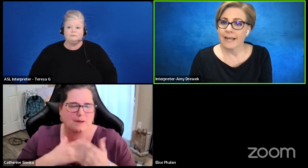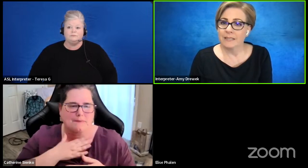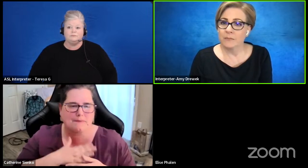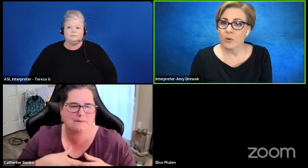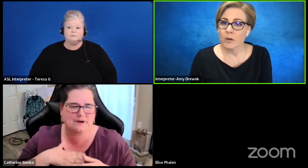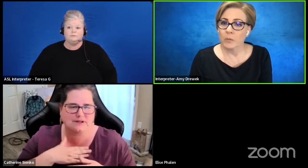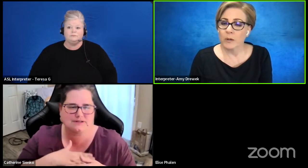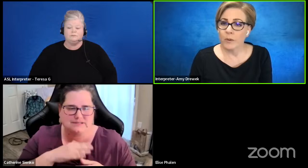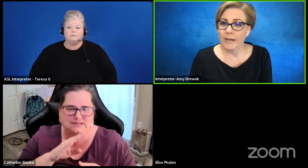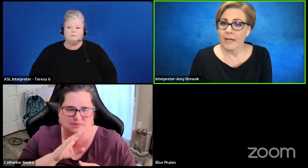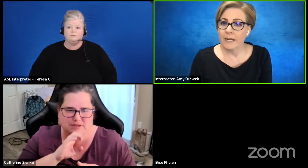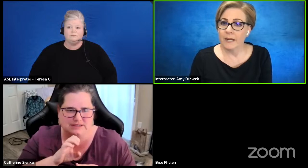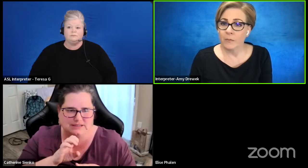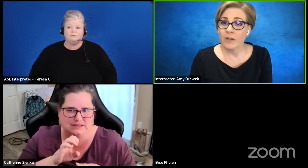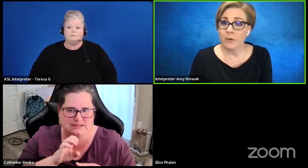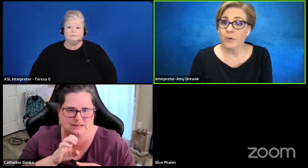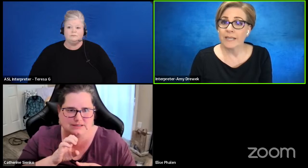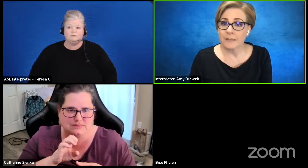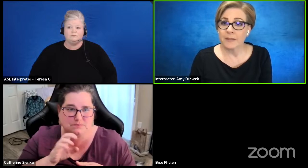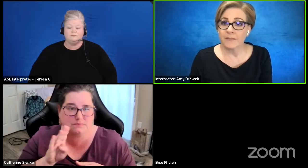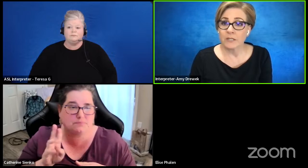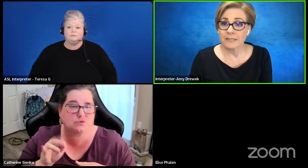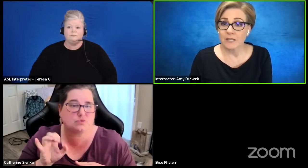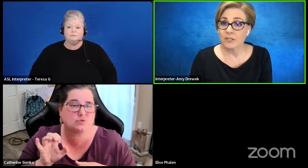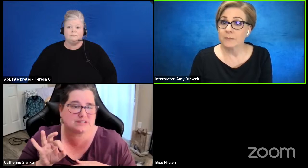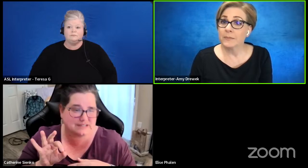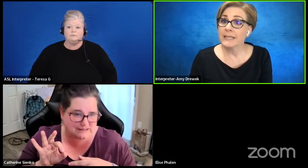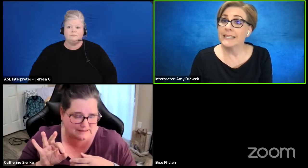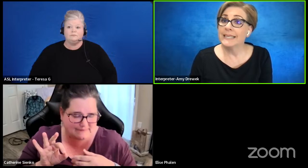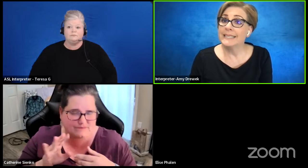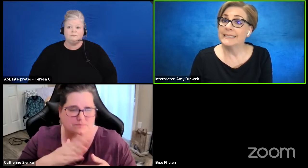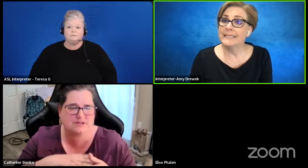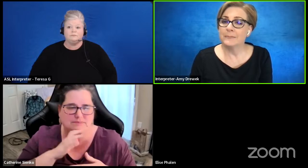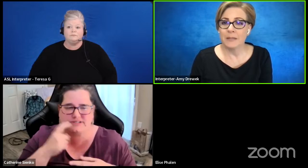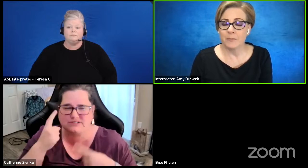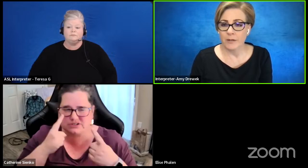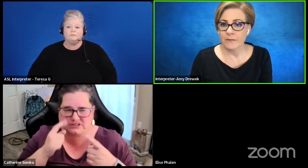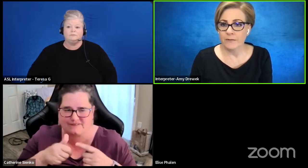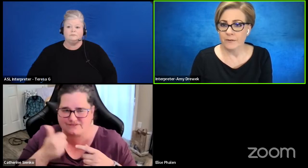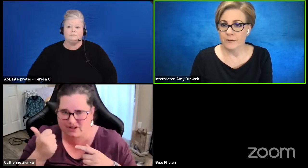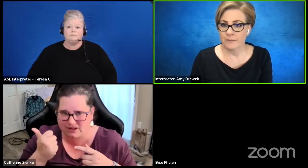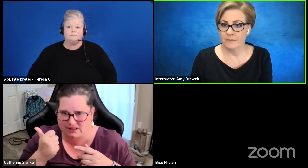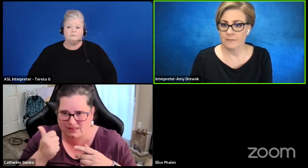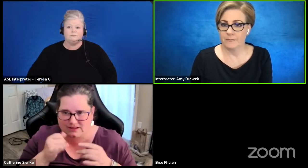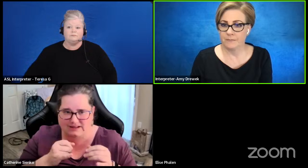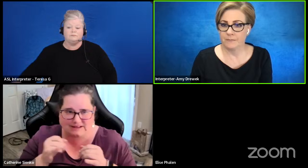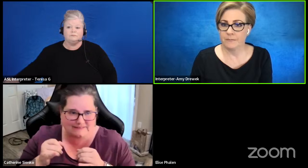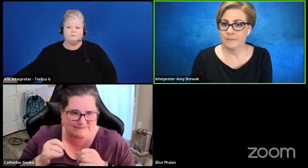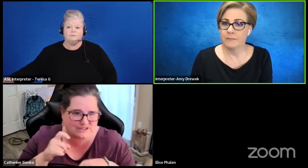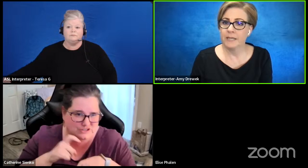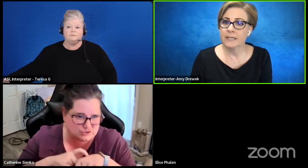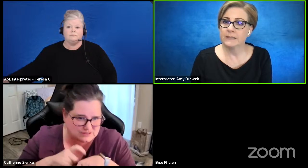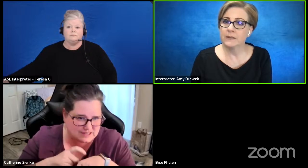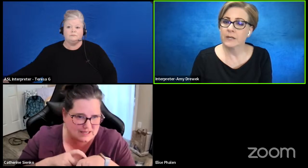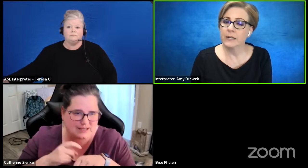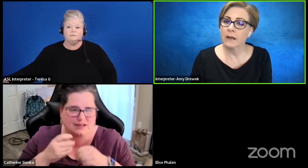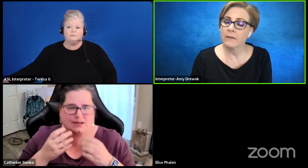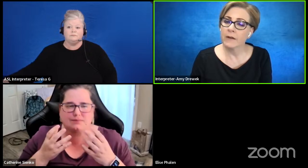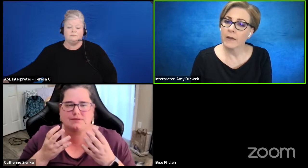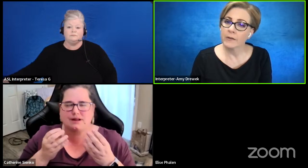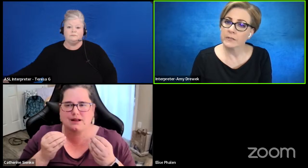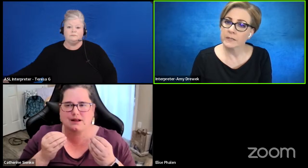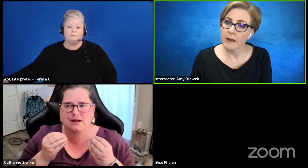I would like to ask the board, when you bring something for discussion, please be brief.